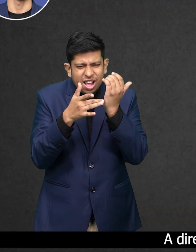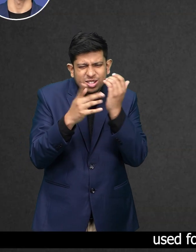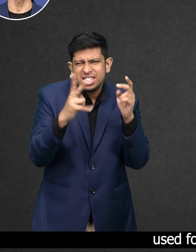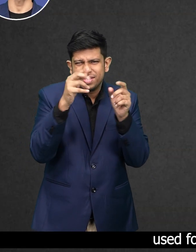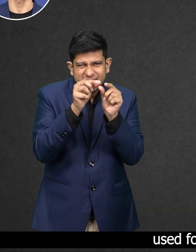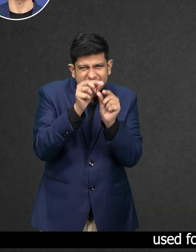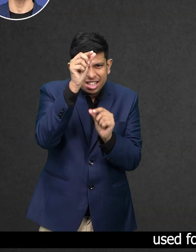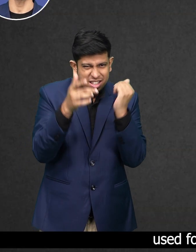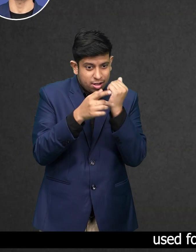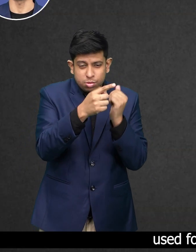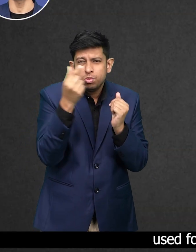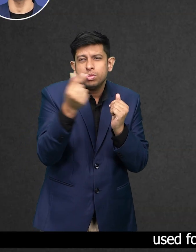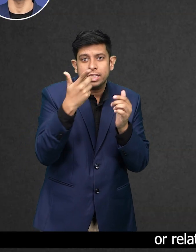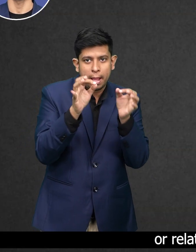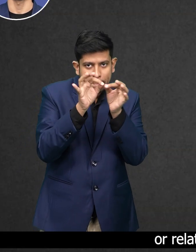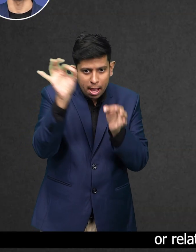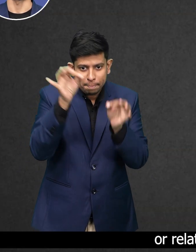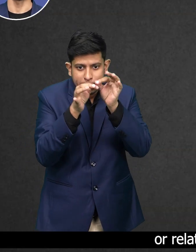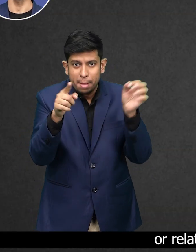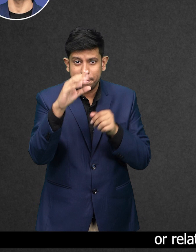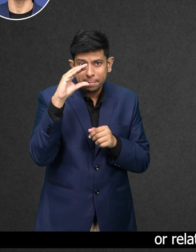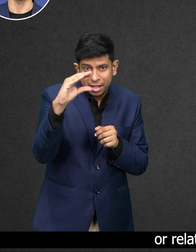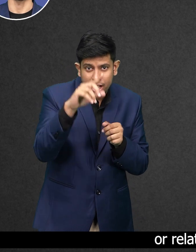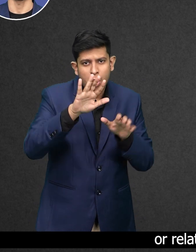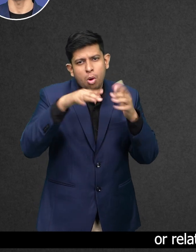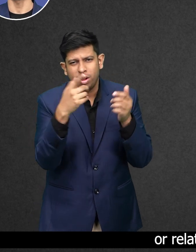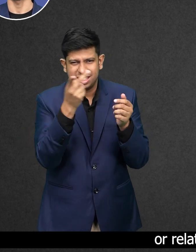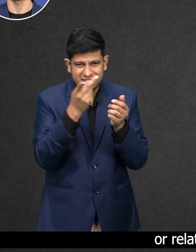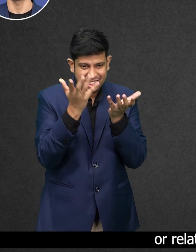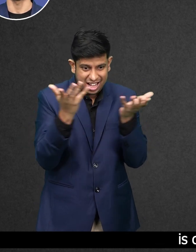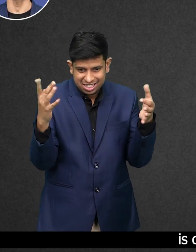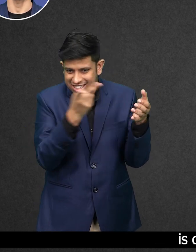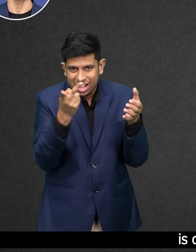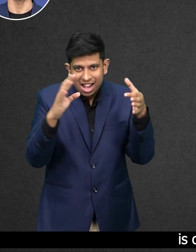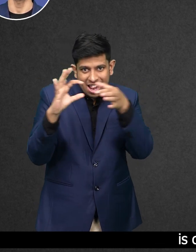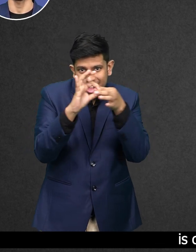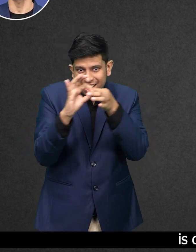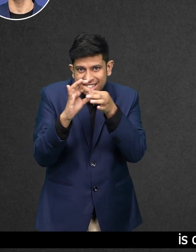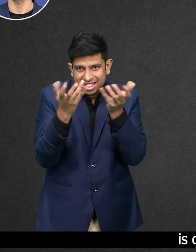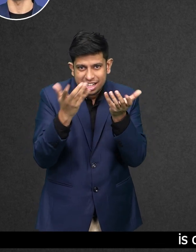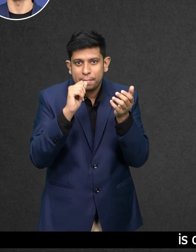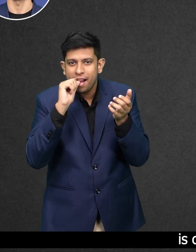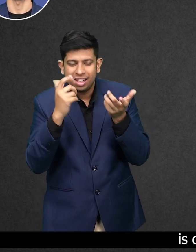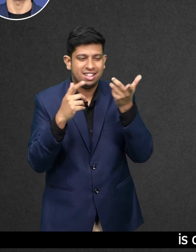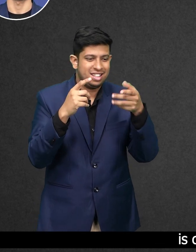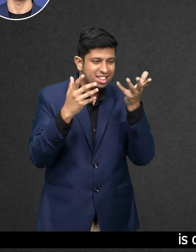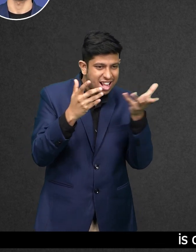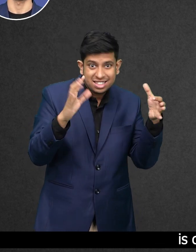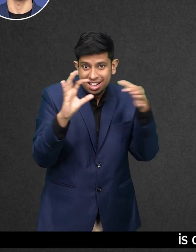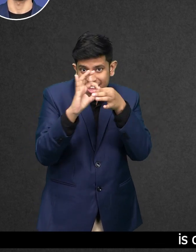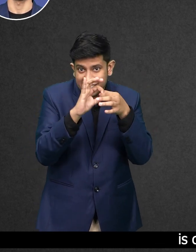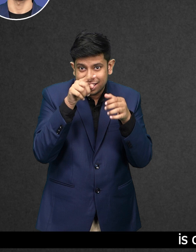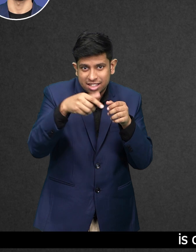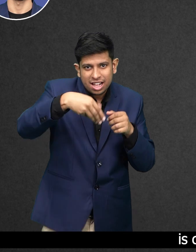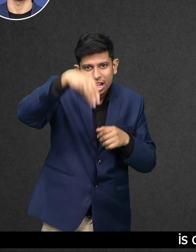instrument used for measuring the density or relative density of the liquid is called a hydrometer.